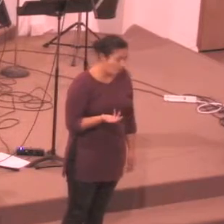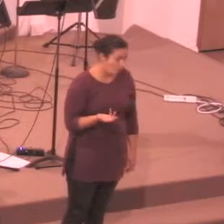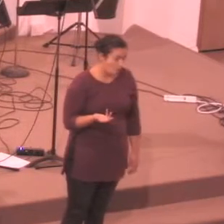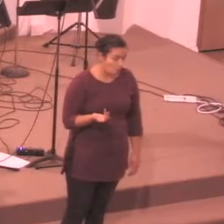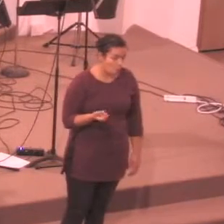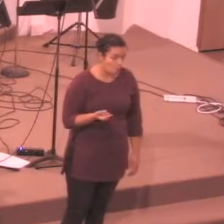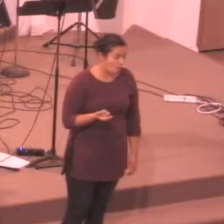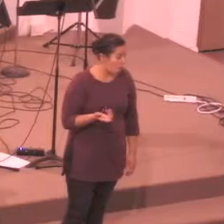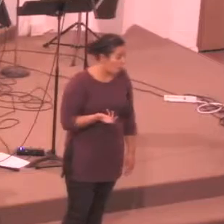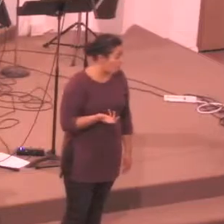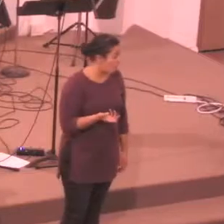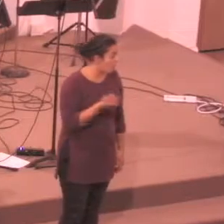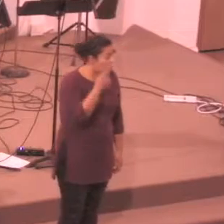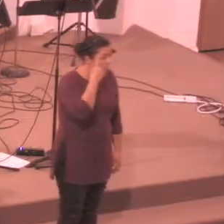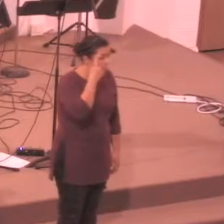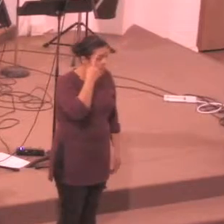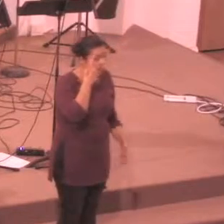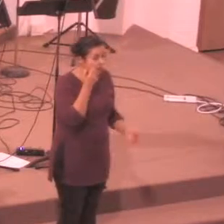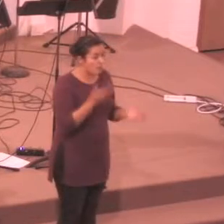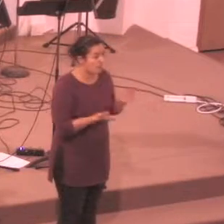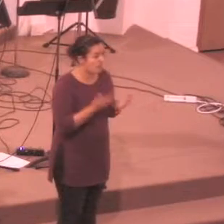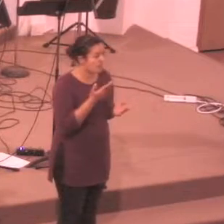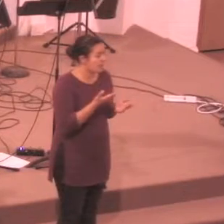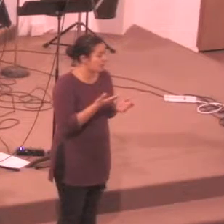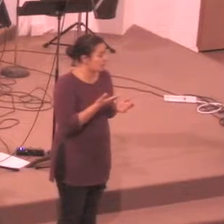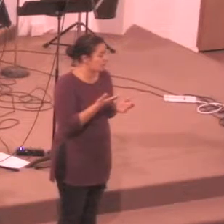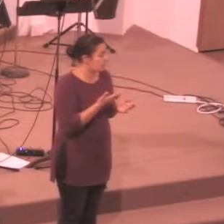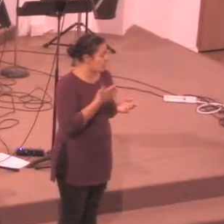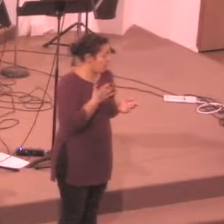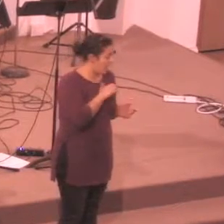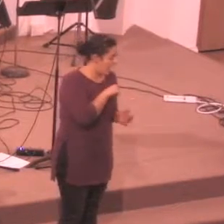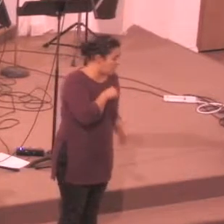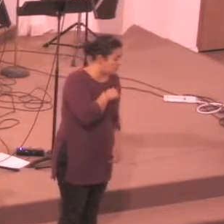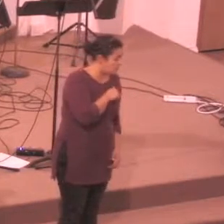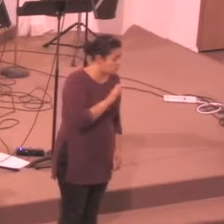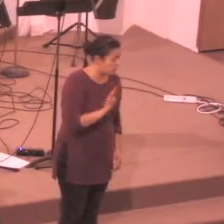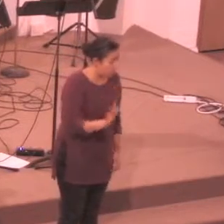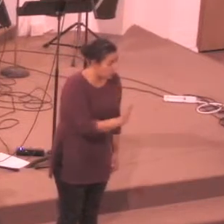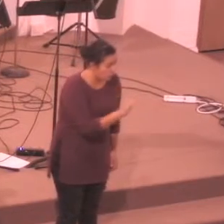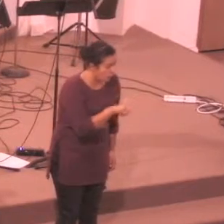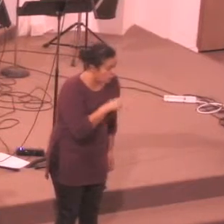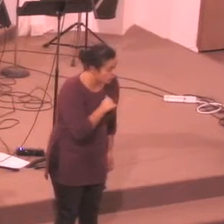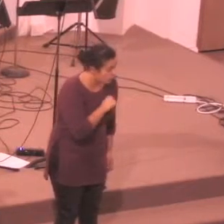You think it has something to do with mine and your attitudes?